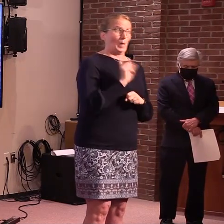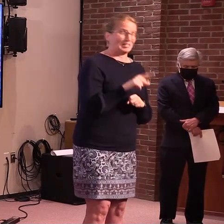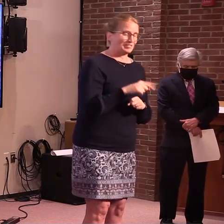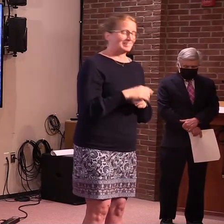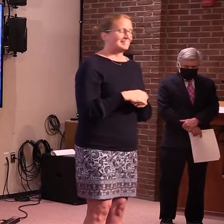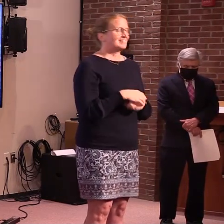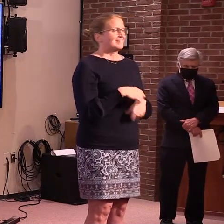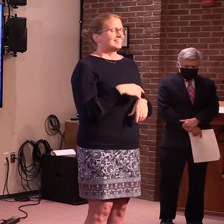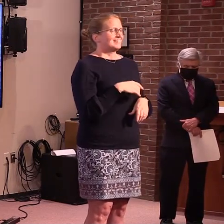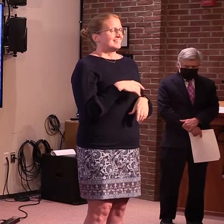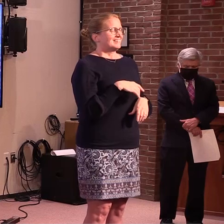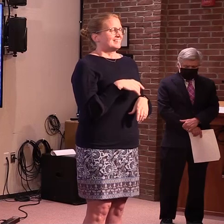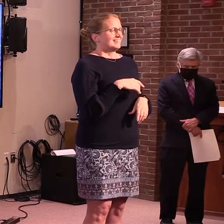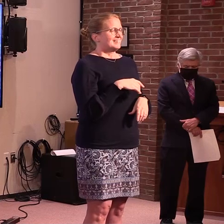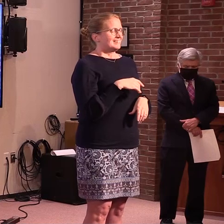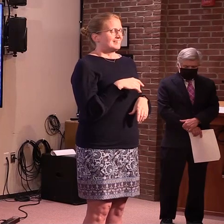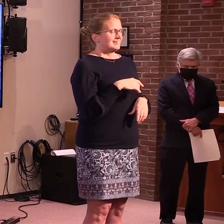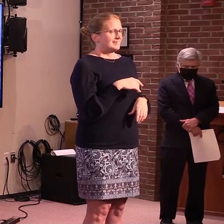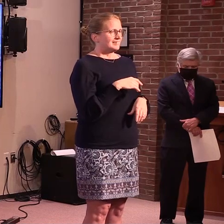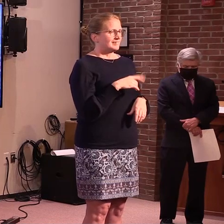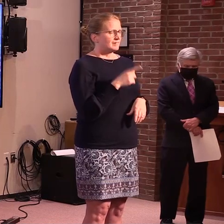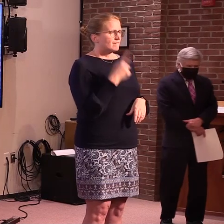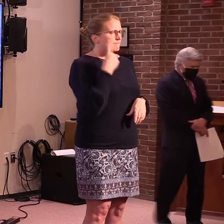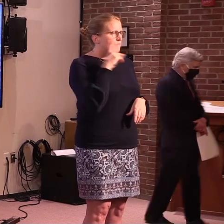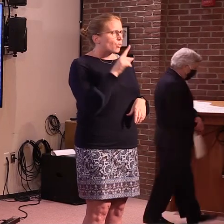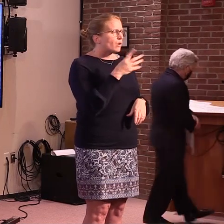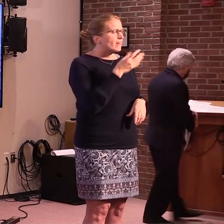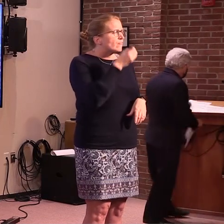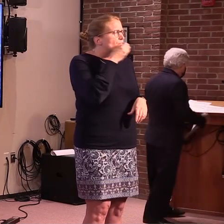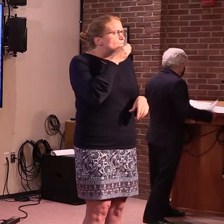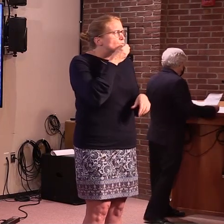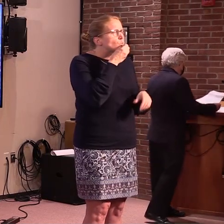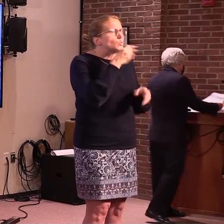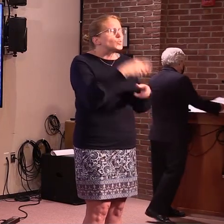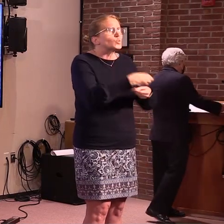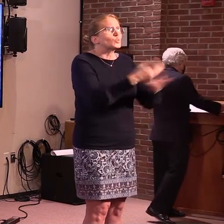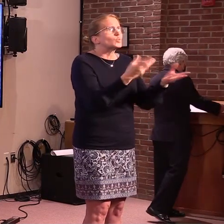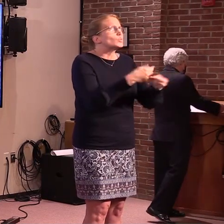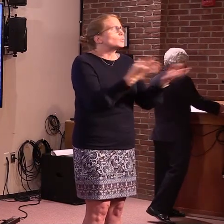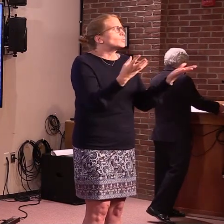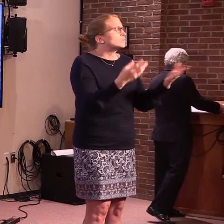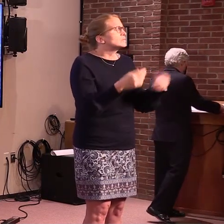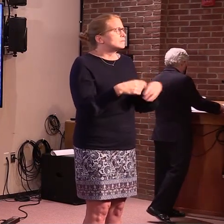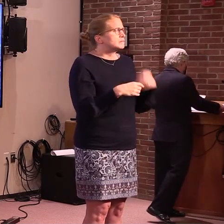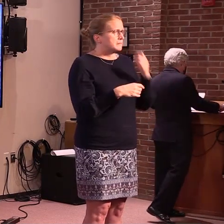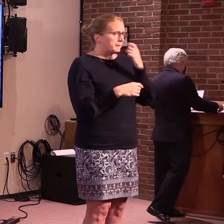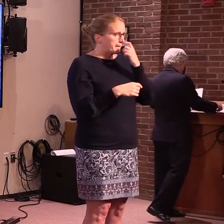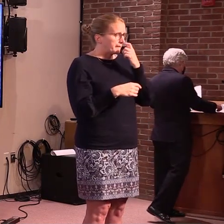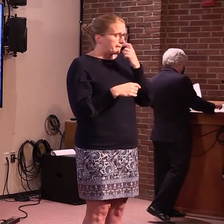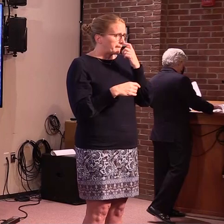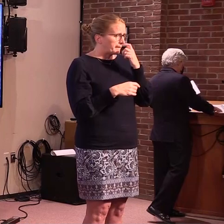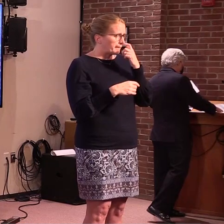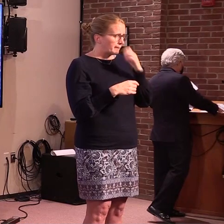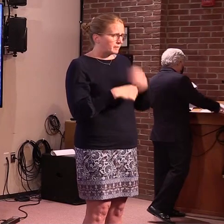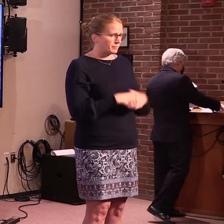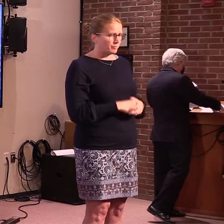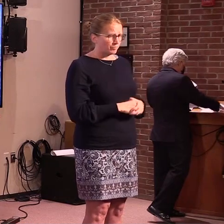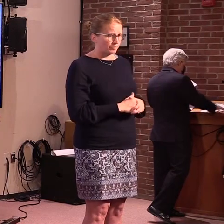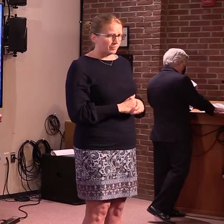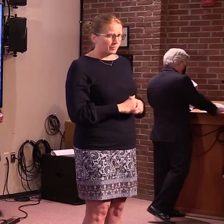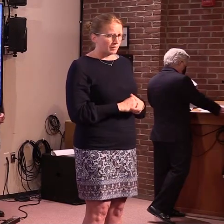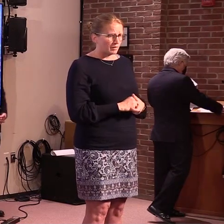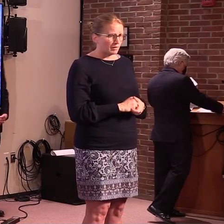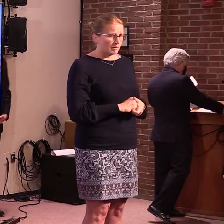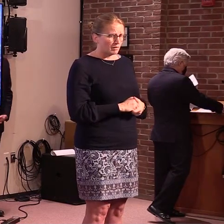My other question is about the food sites. Activists and people who work in the